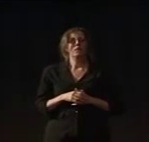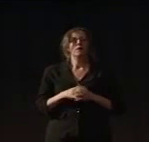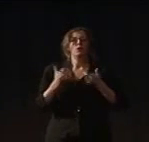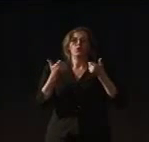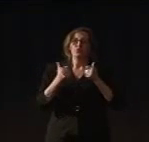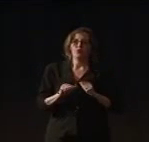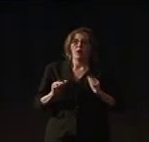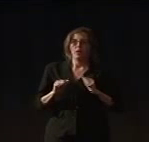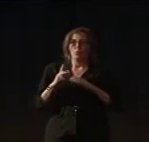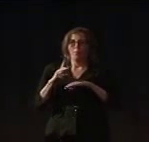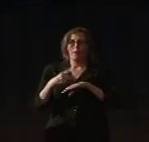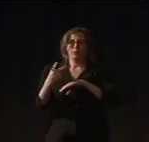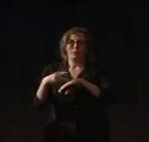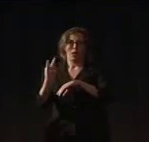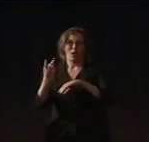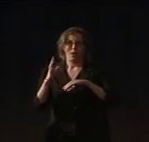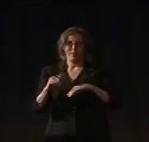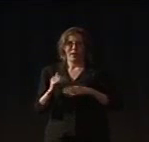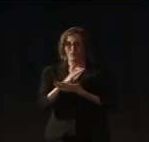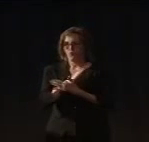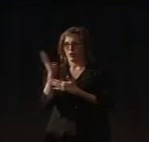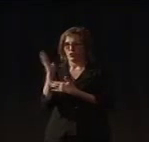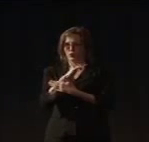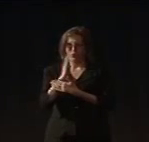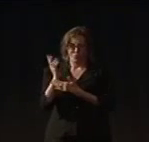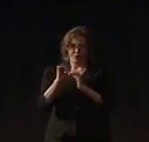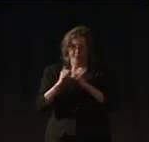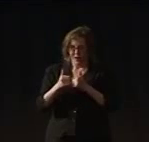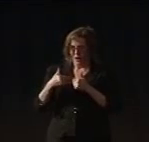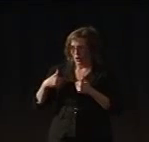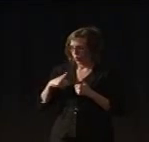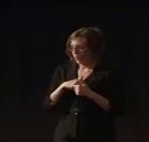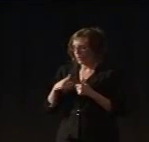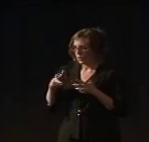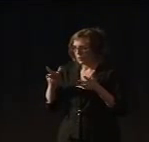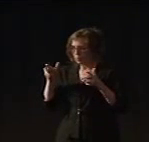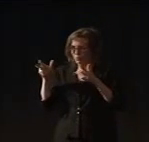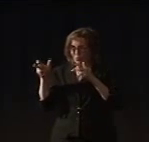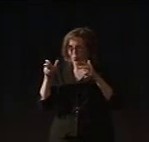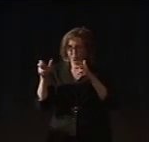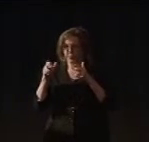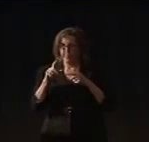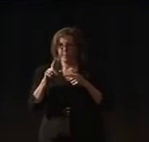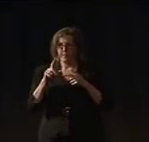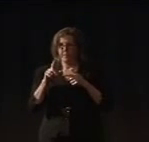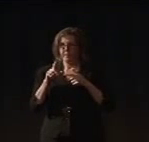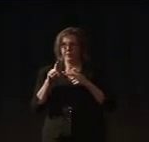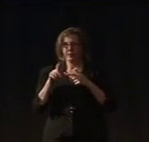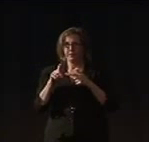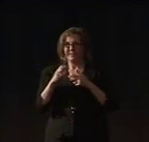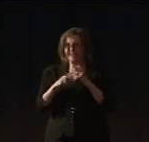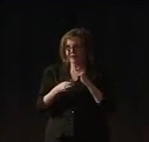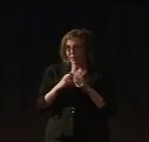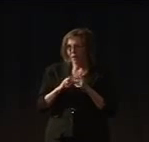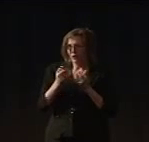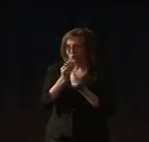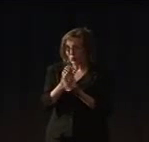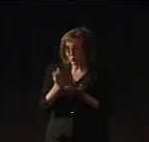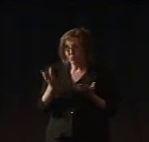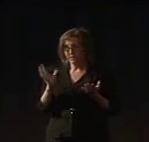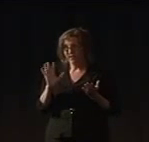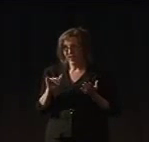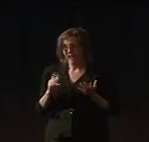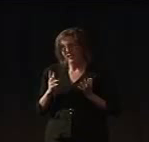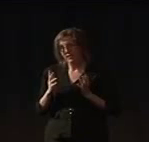multiply the register with which we absorb the very difficult news that you show in the